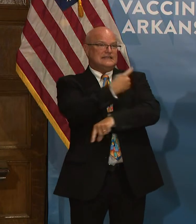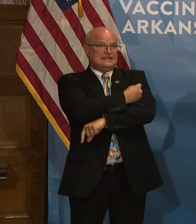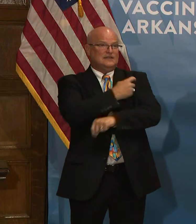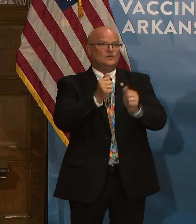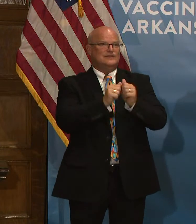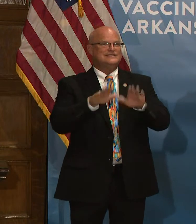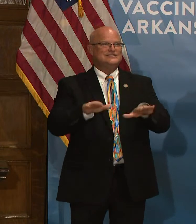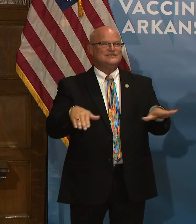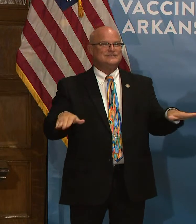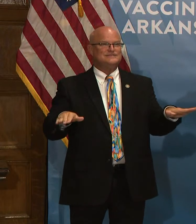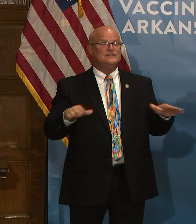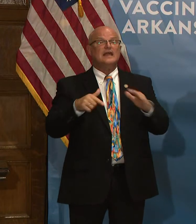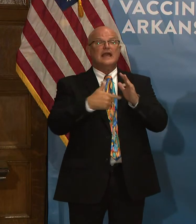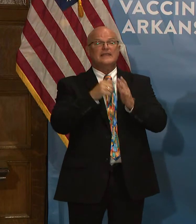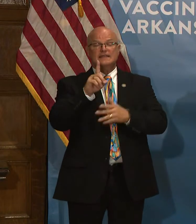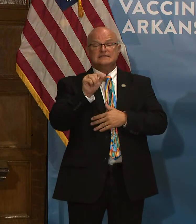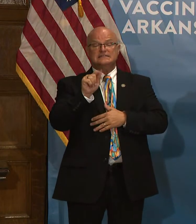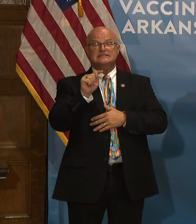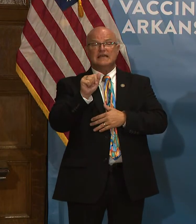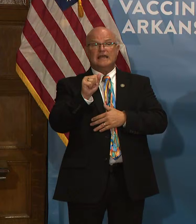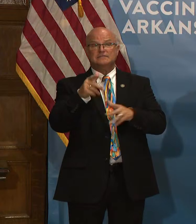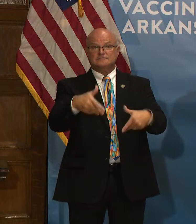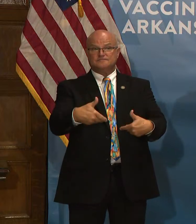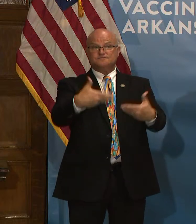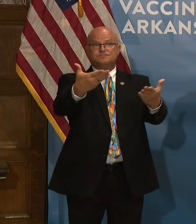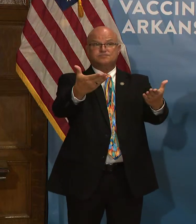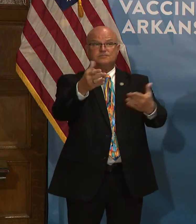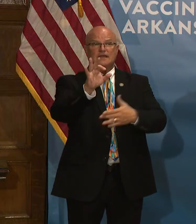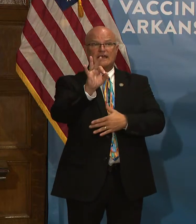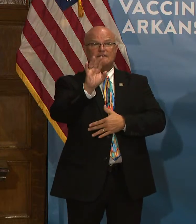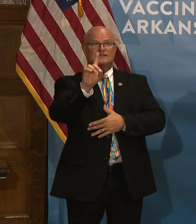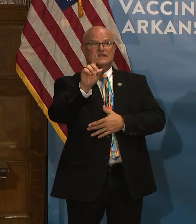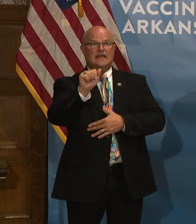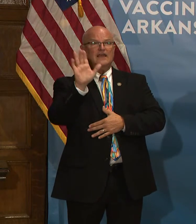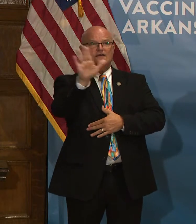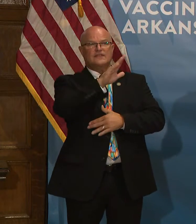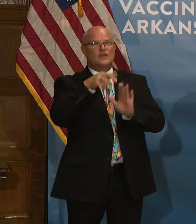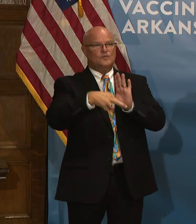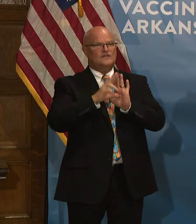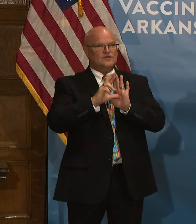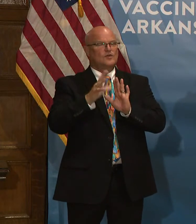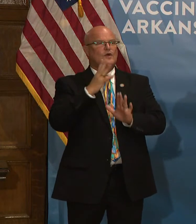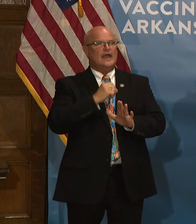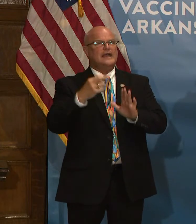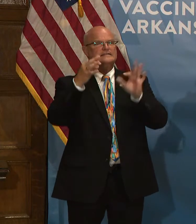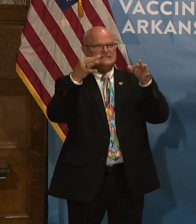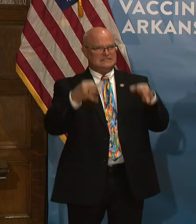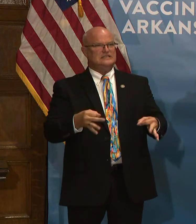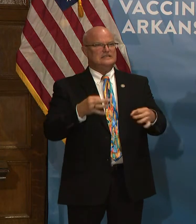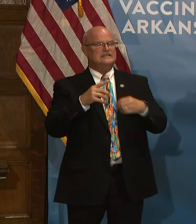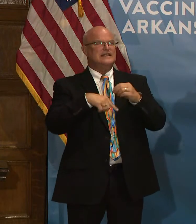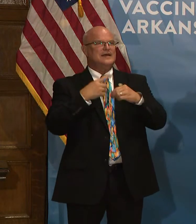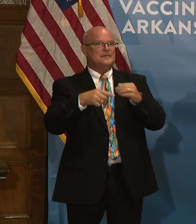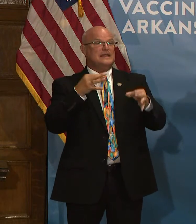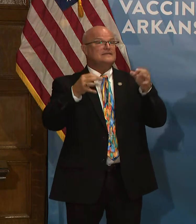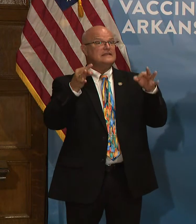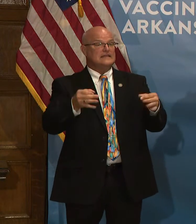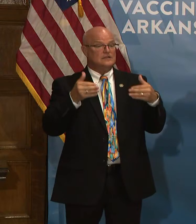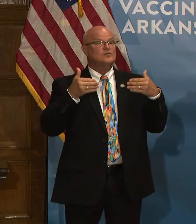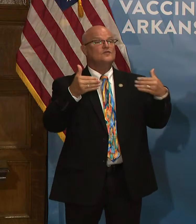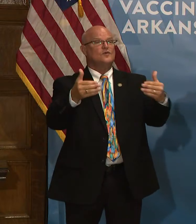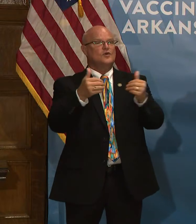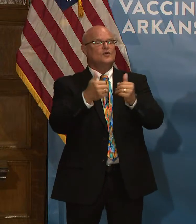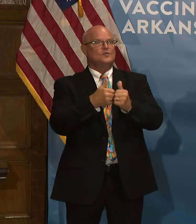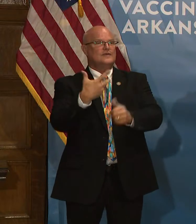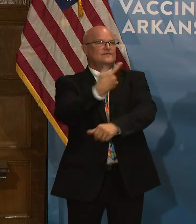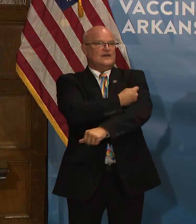these children, and this data should be submitted soon to the FDA for their review and their ruling on if they decide to go forward